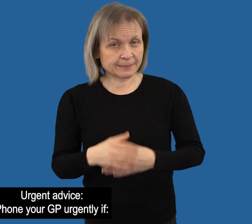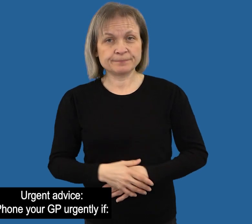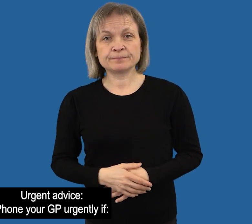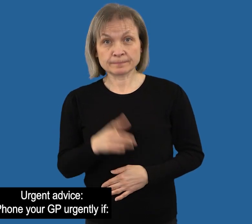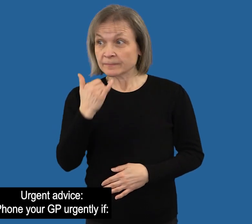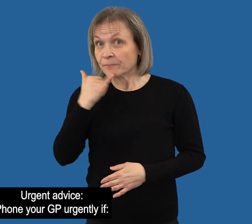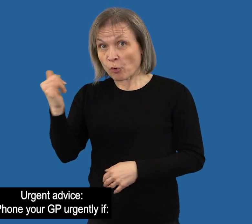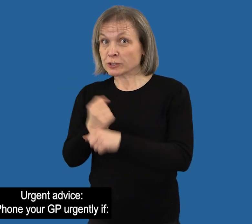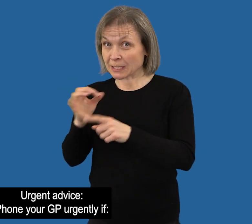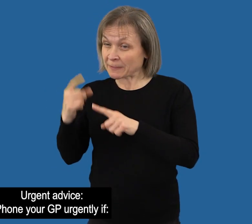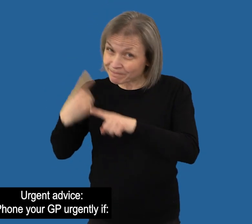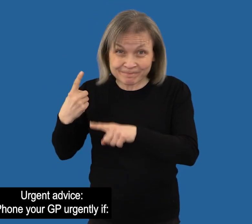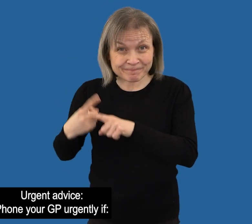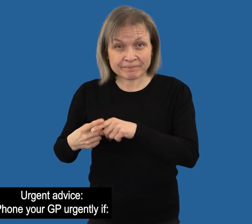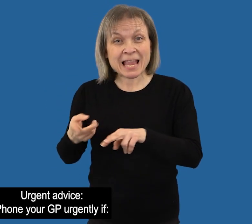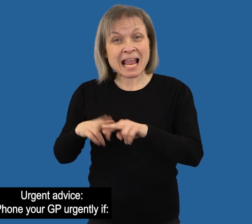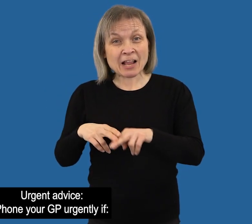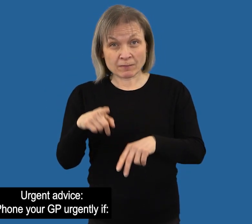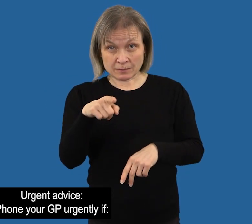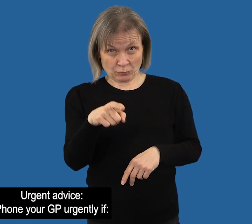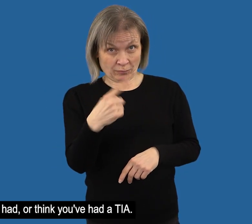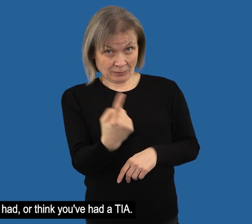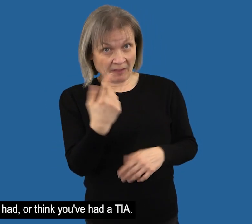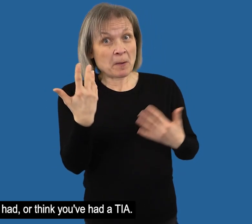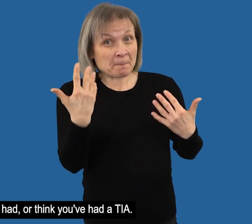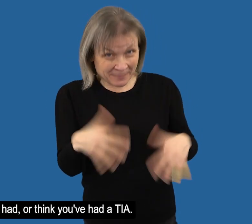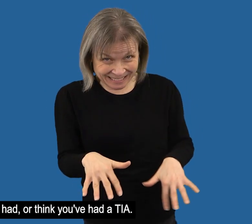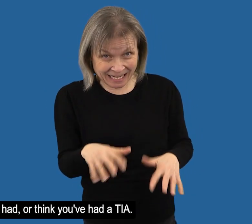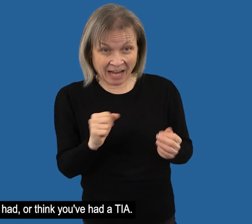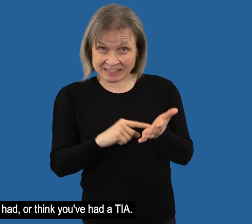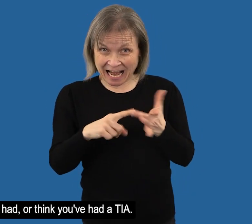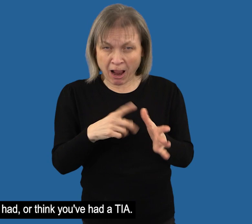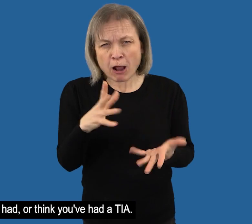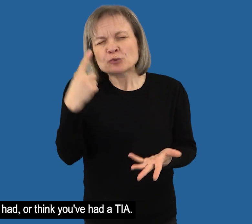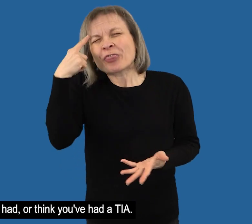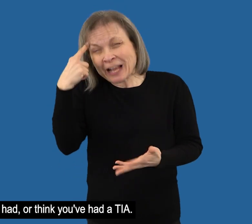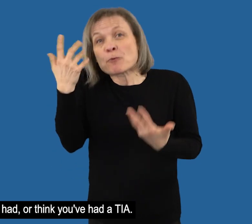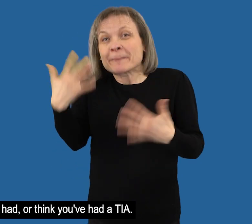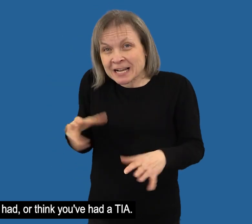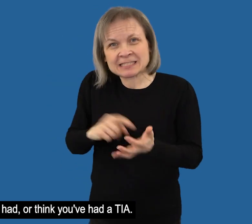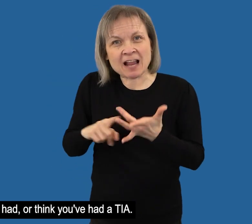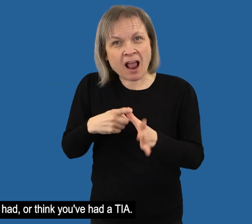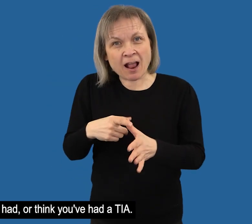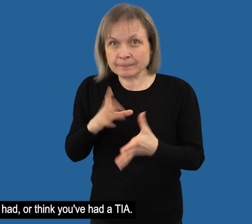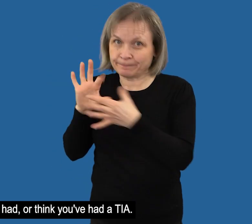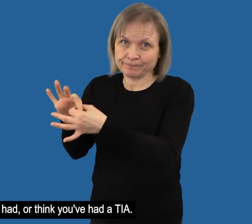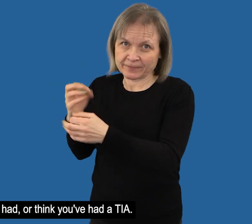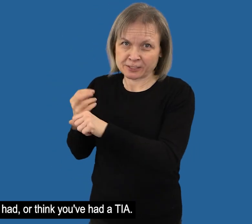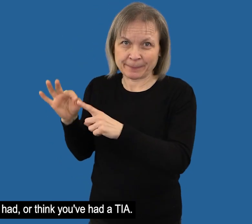Urgent advice. Phone your GP urgently if you've had or think you've had a TIA.